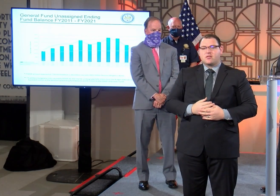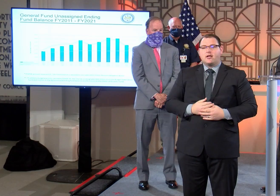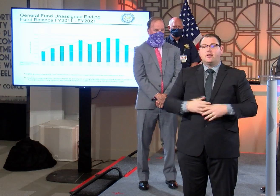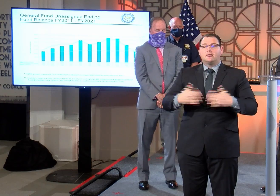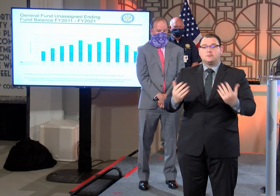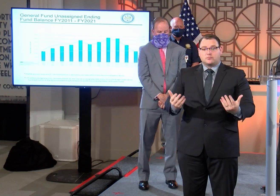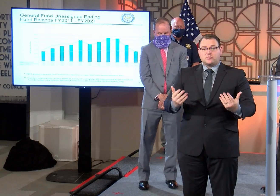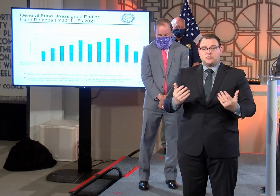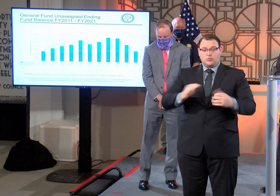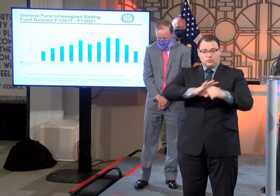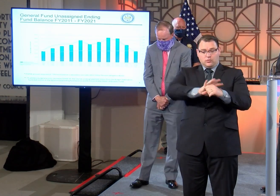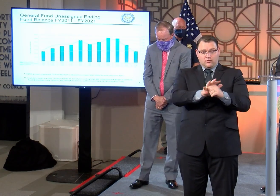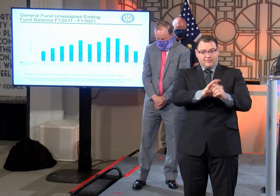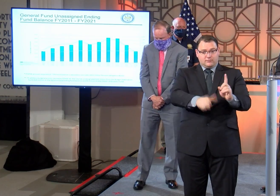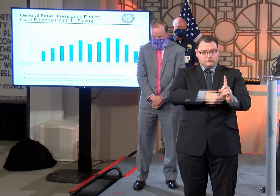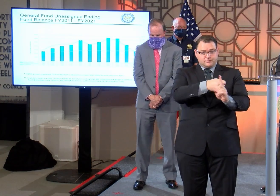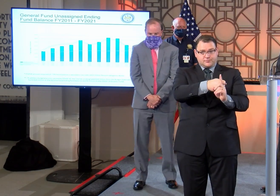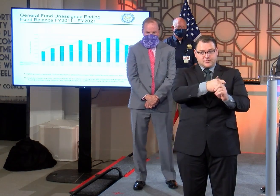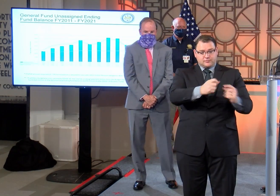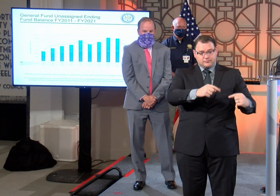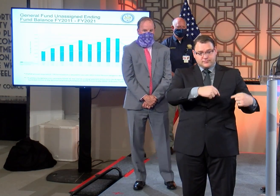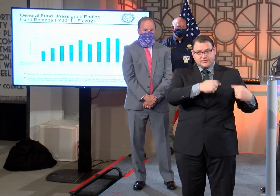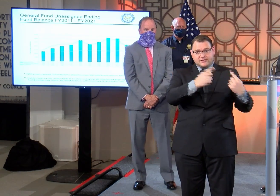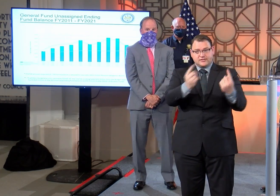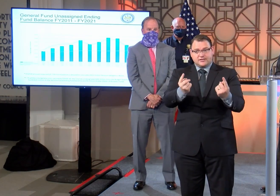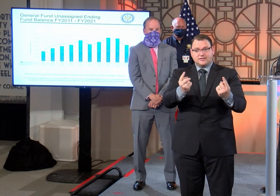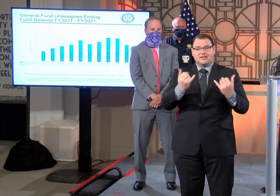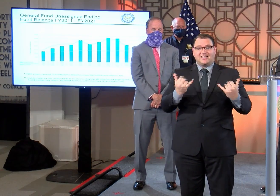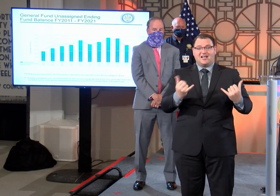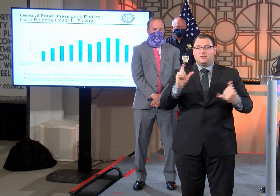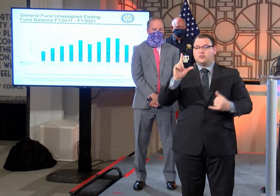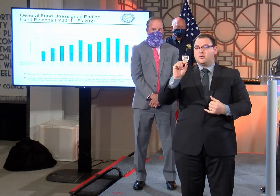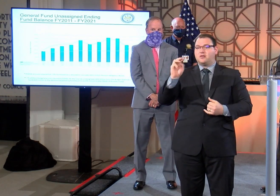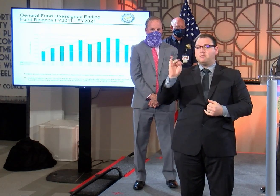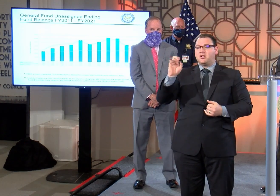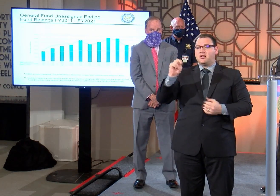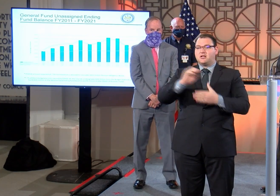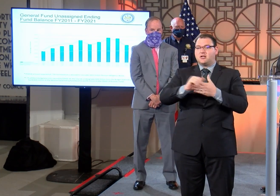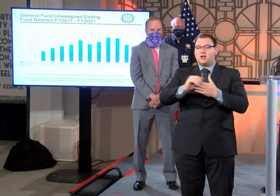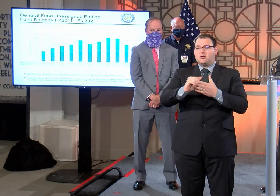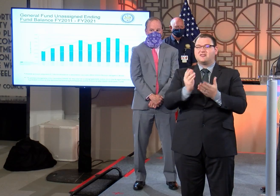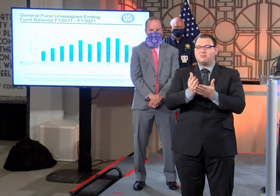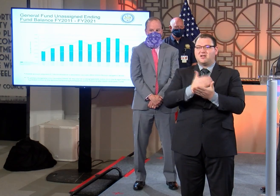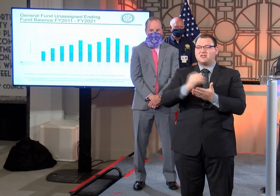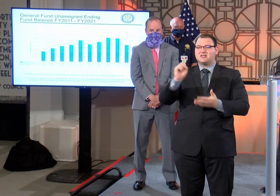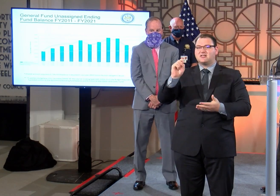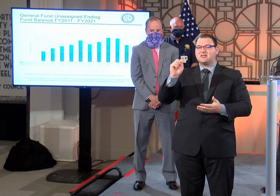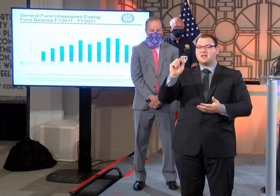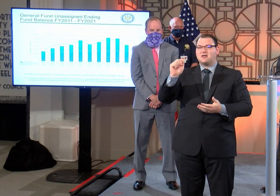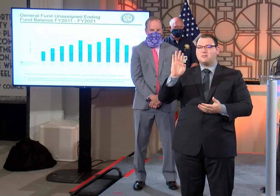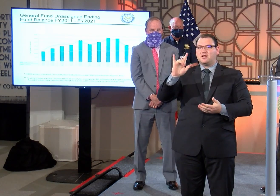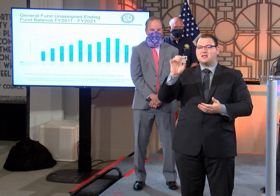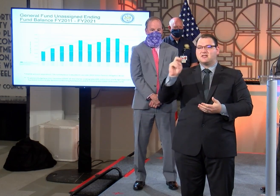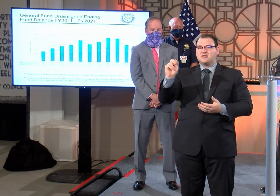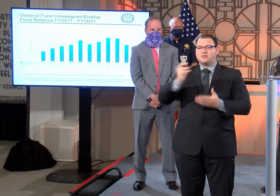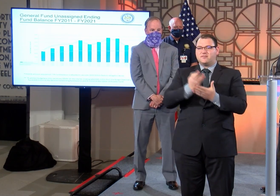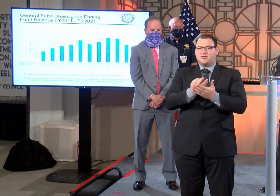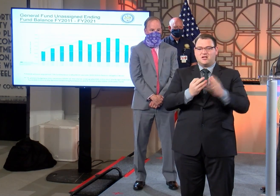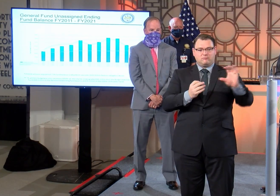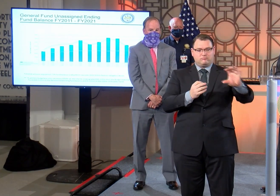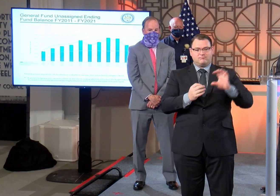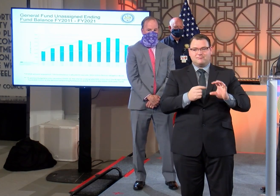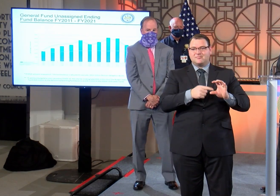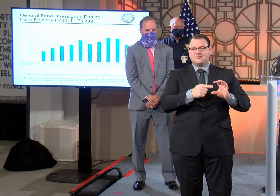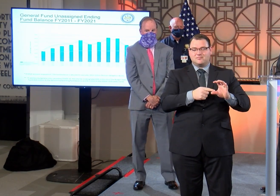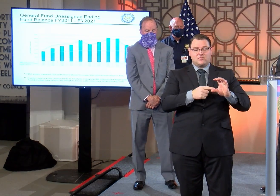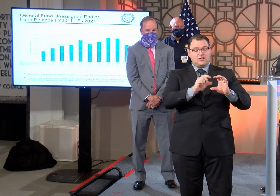city has undesignated the $20 million from the Budget Stabilization Fund. $15 million will be used